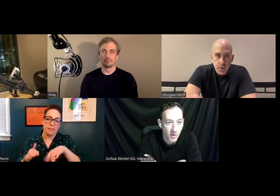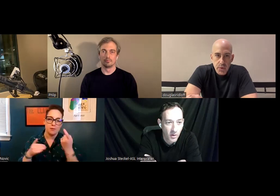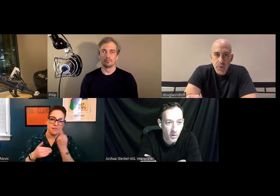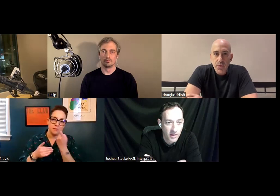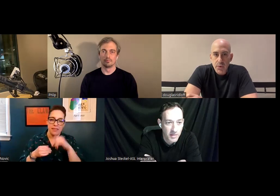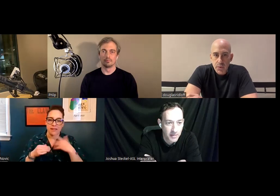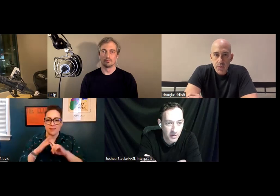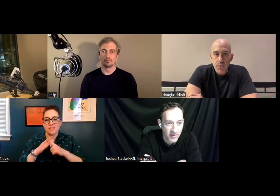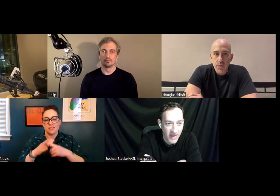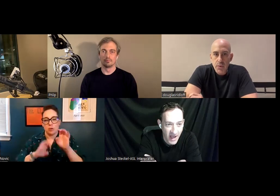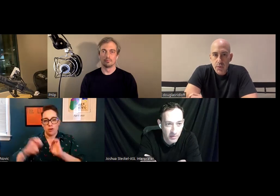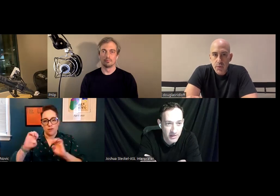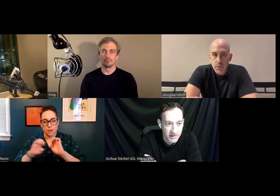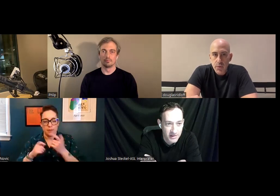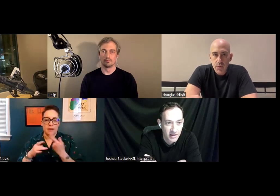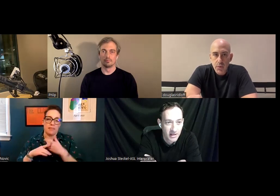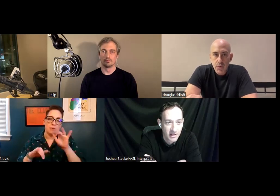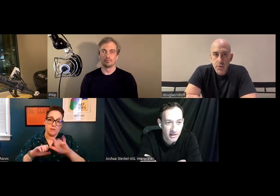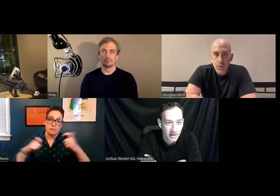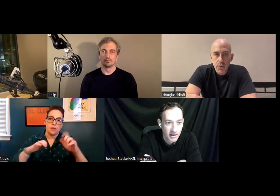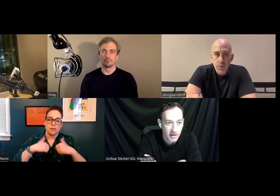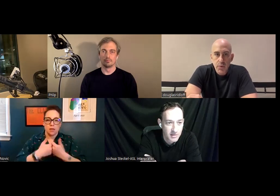that on the paper. That was